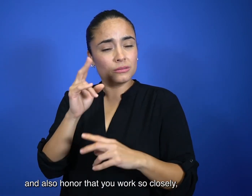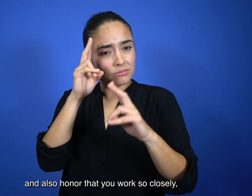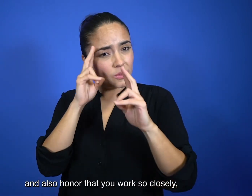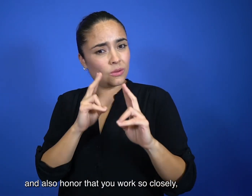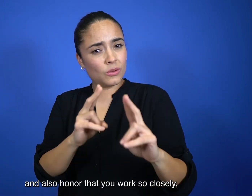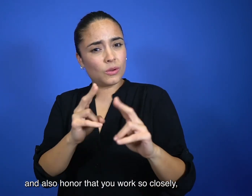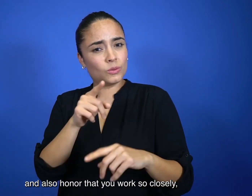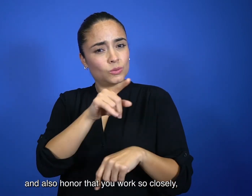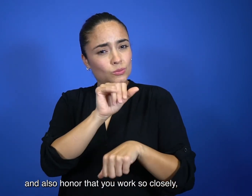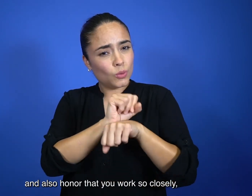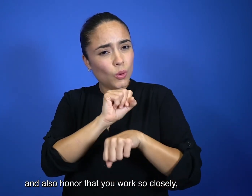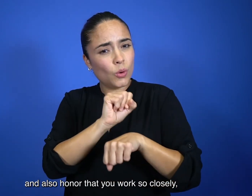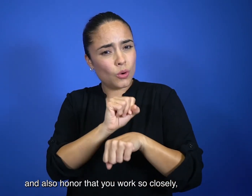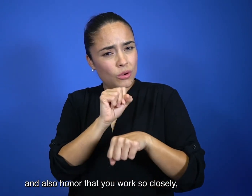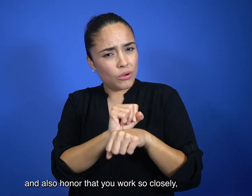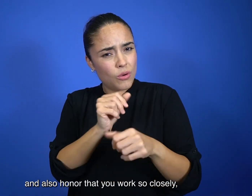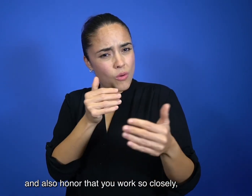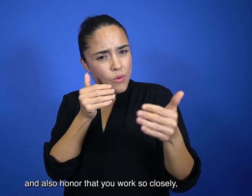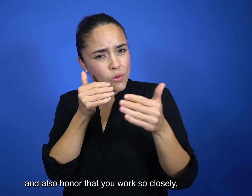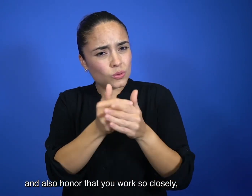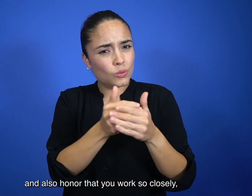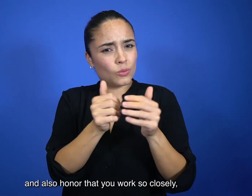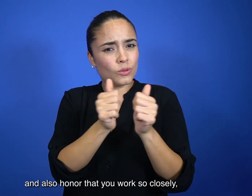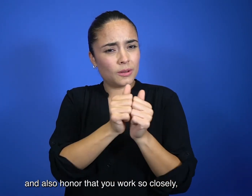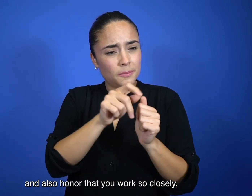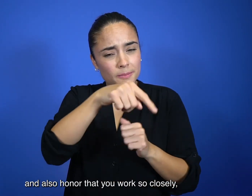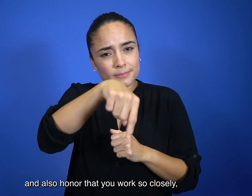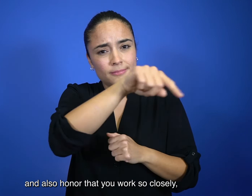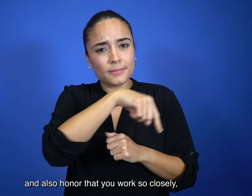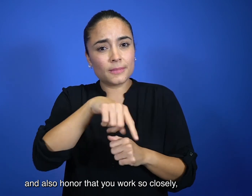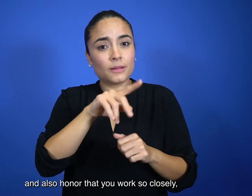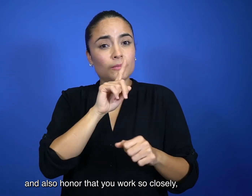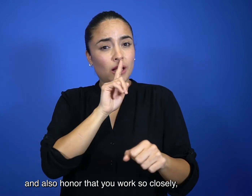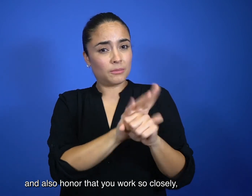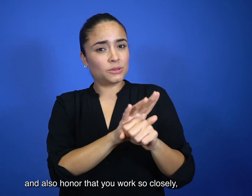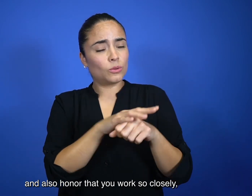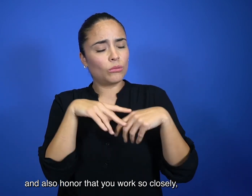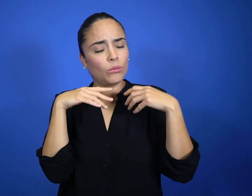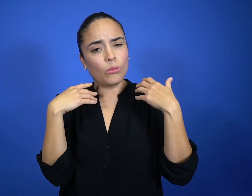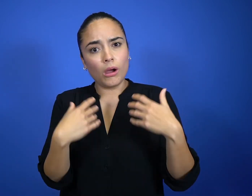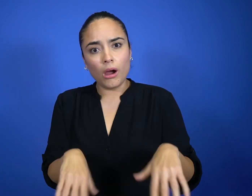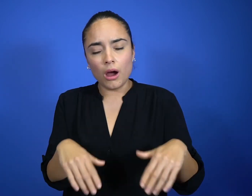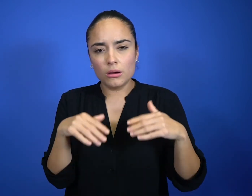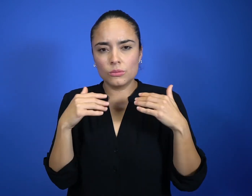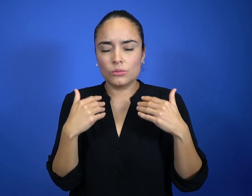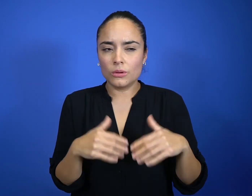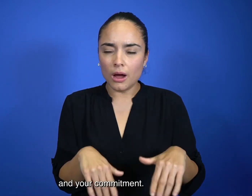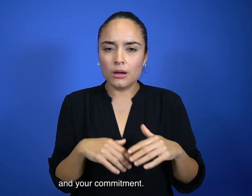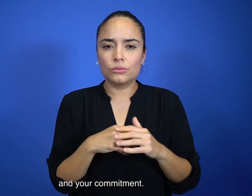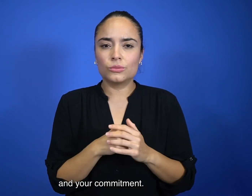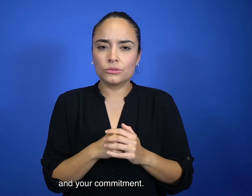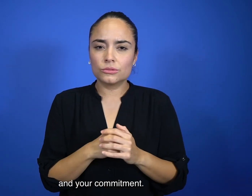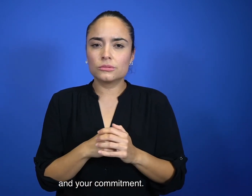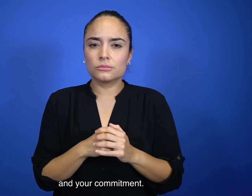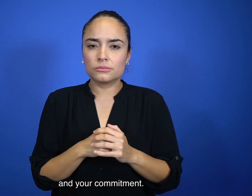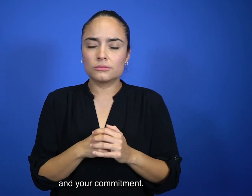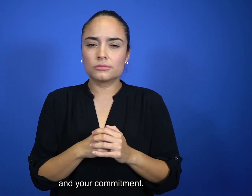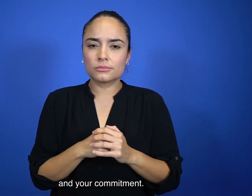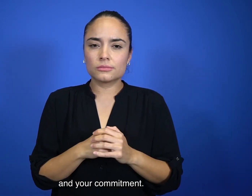and also honor that you work so closely, and your commitment. For